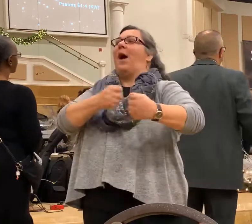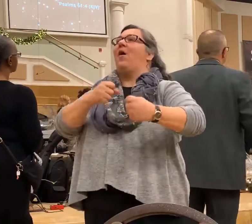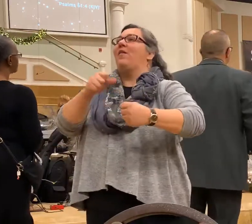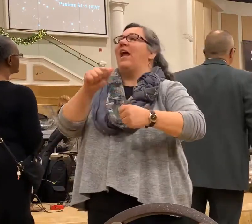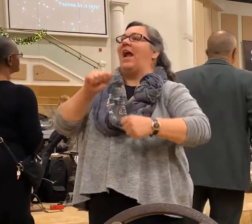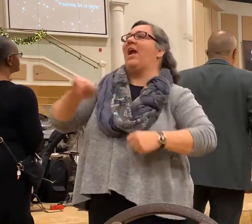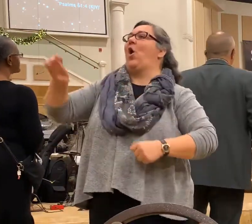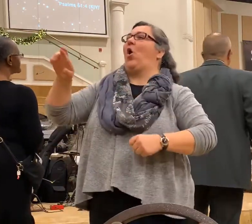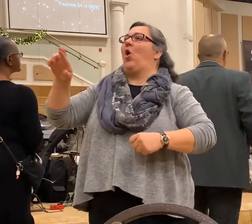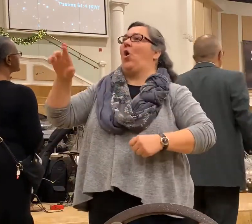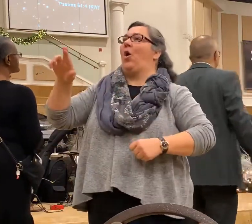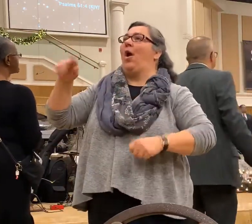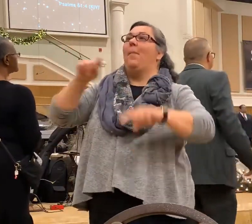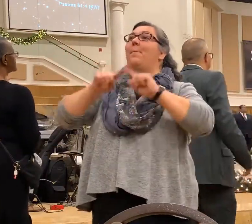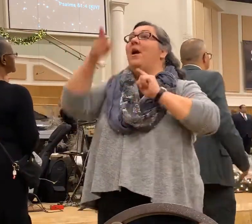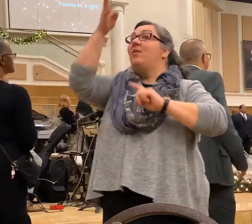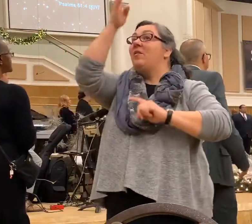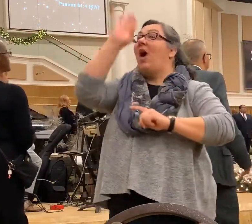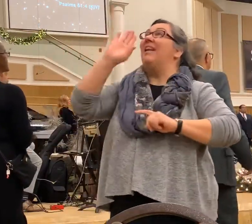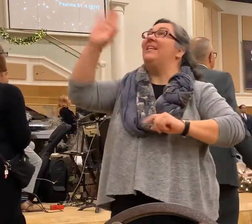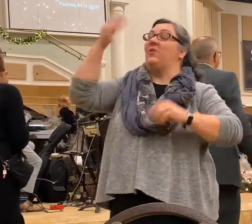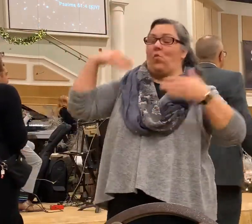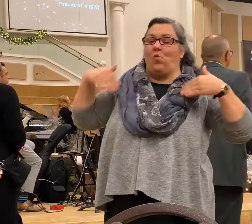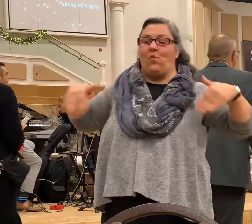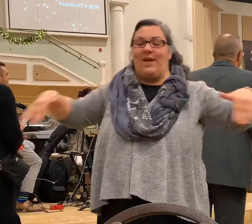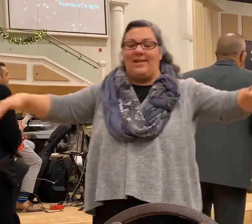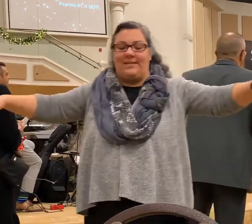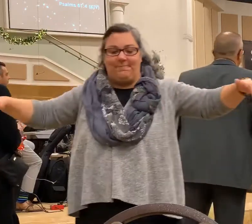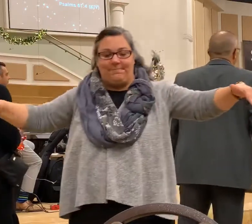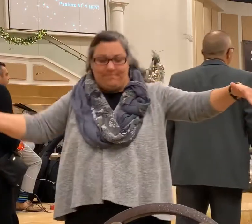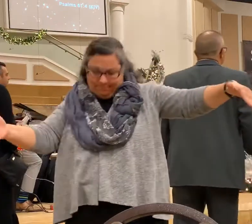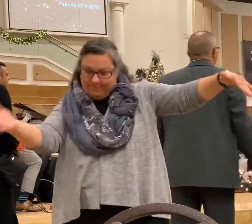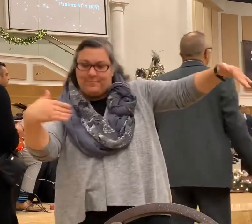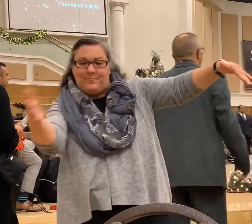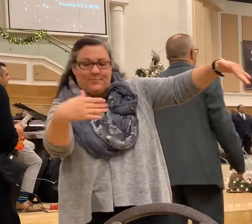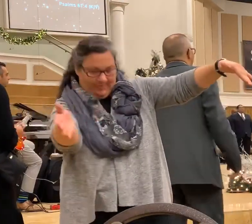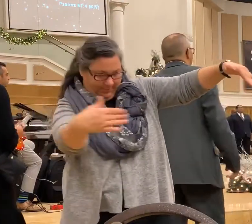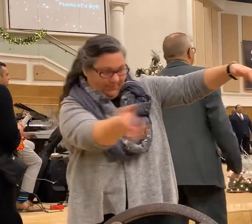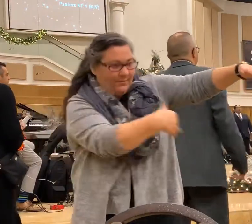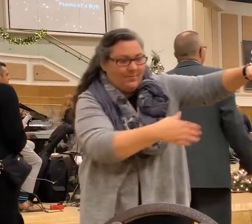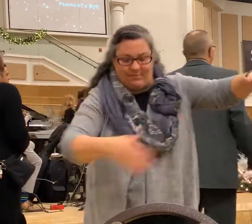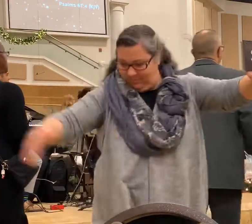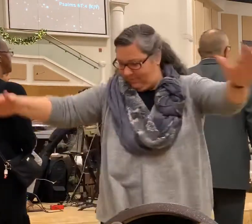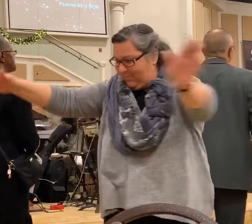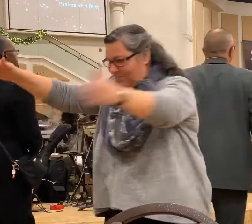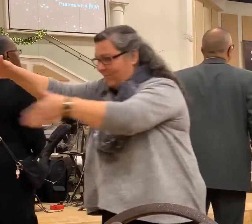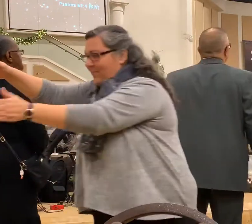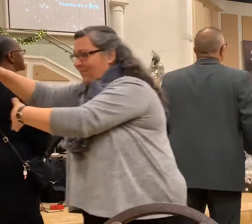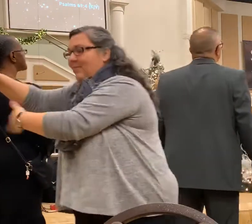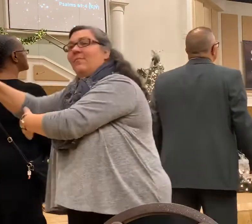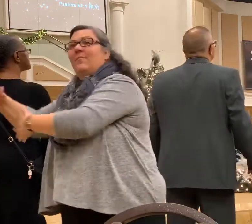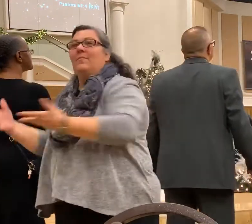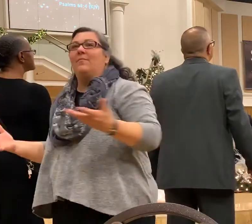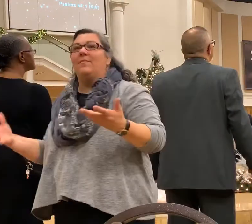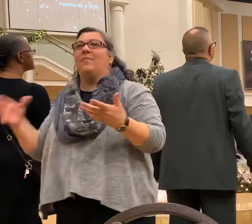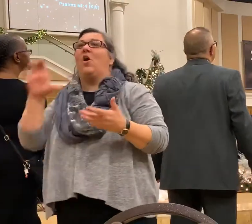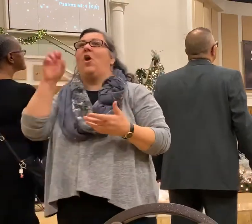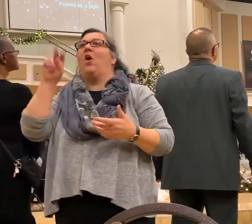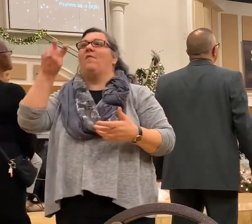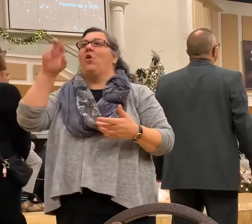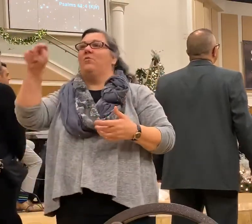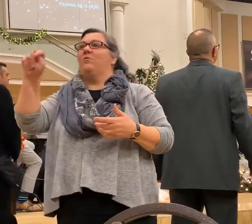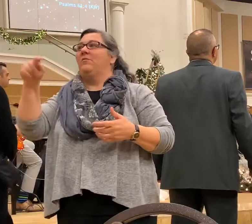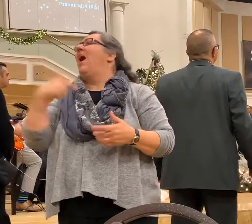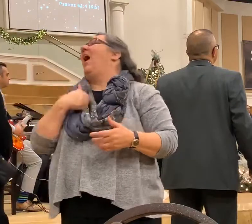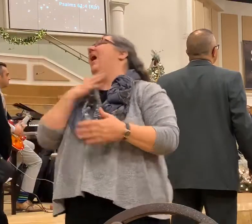And God's got his wings out. This is a covert. Everybody shout covert. Covert. I like to read